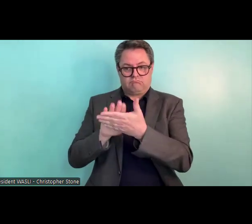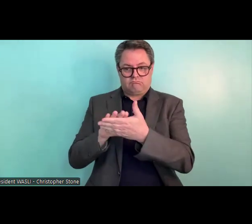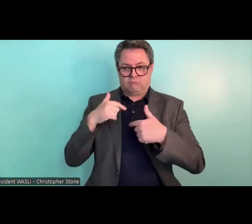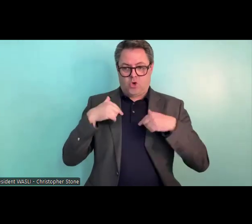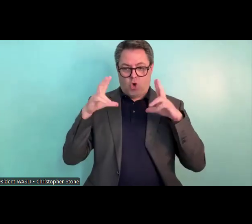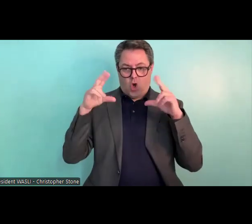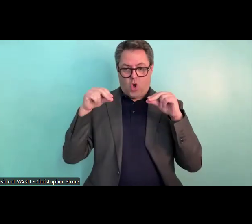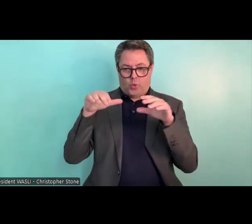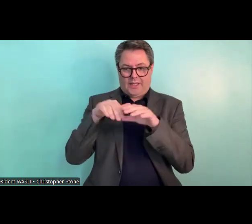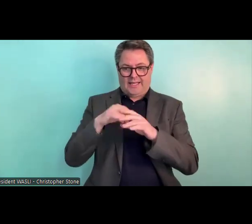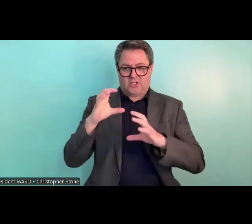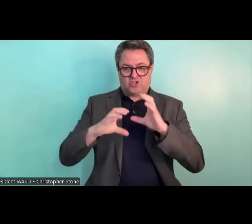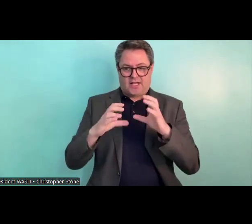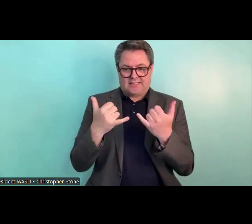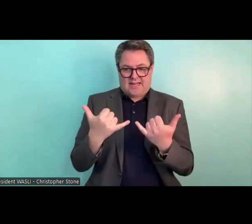voting members chat?